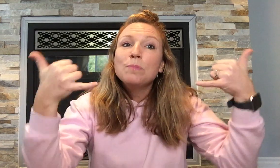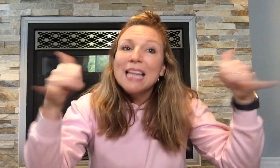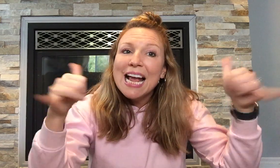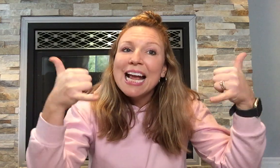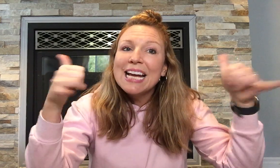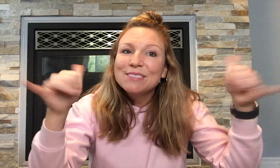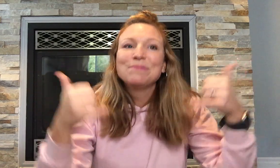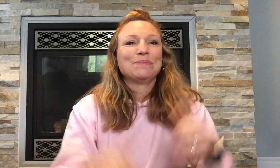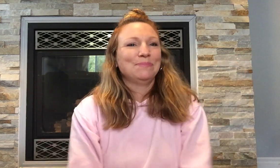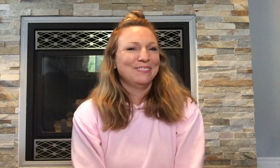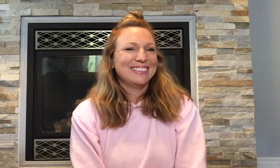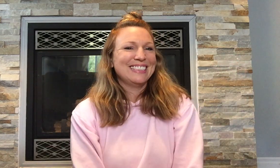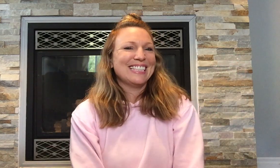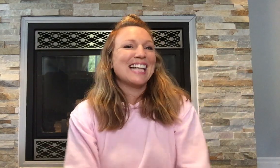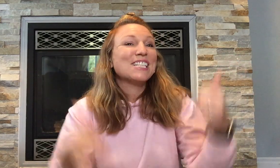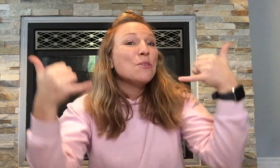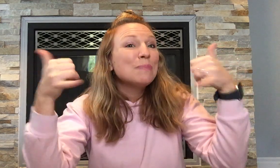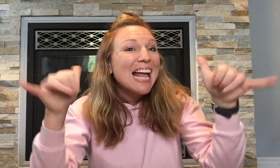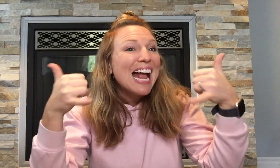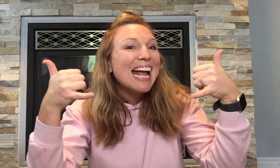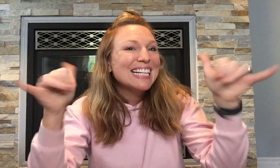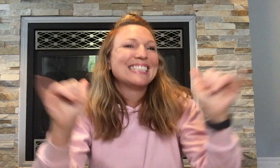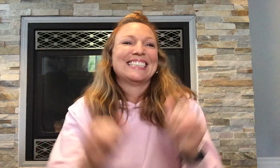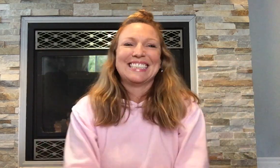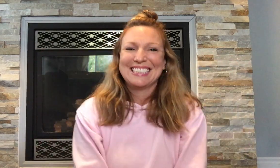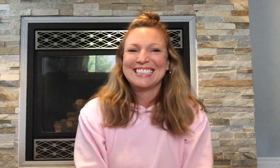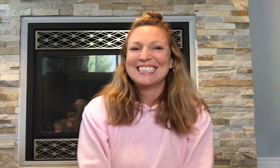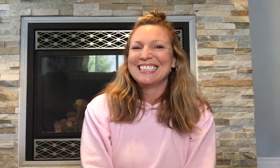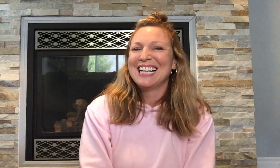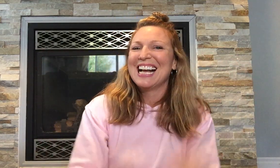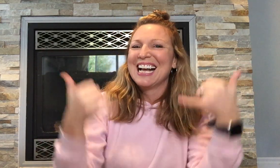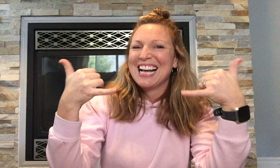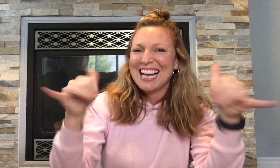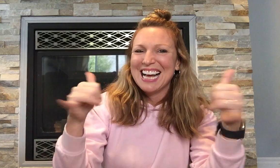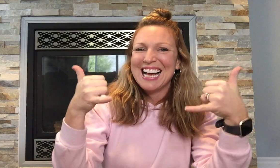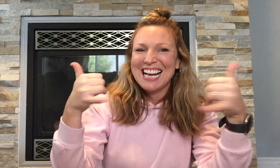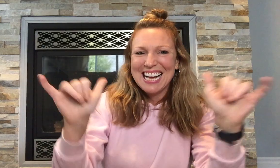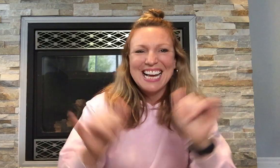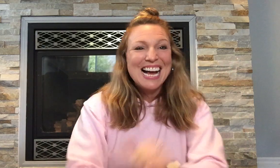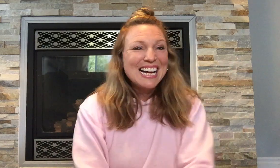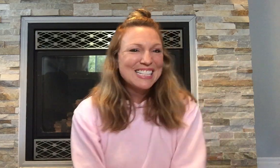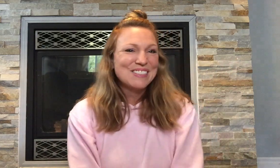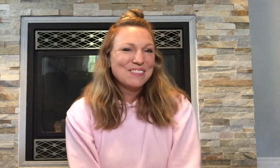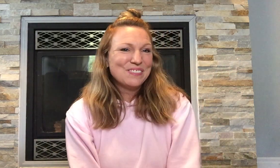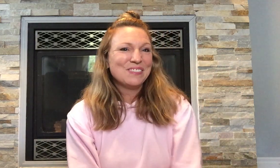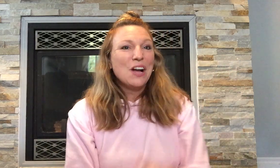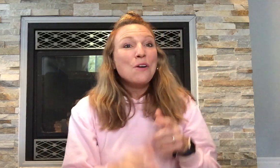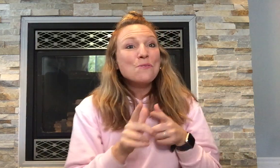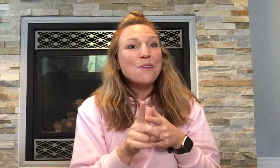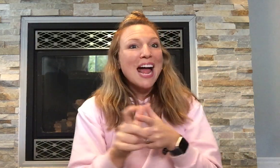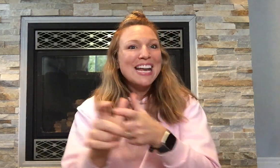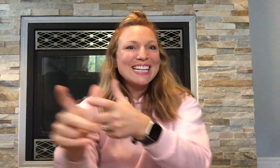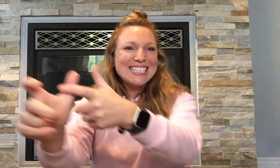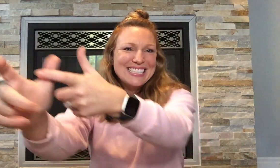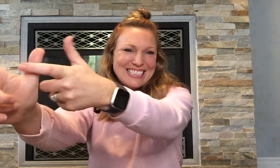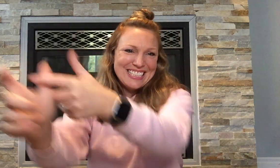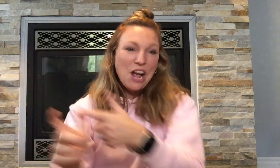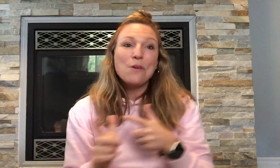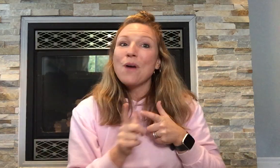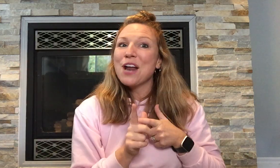hunt, let's go hunt, let's go hunt. Run away, run